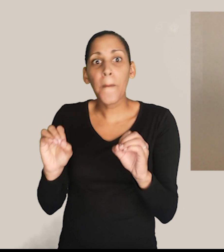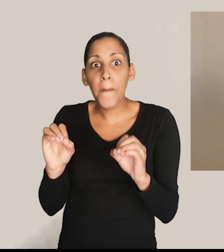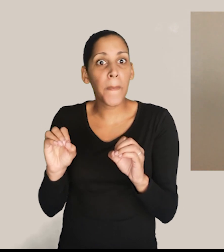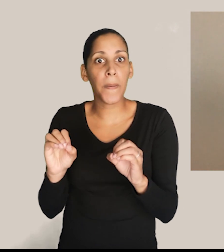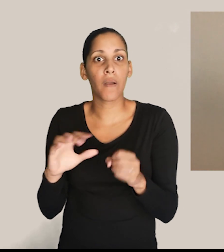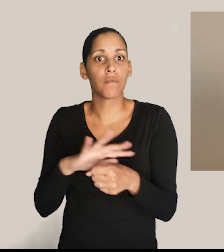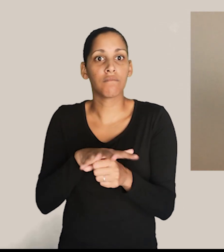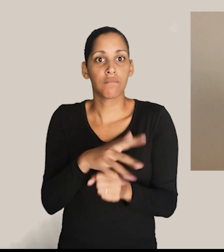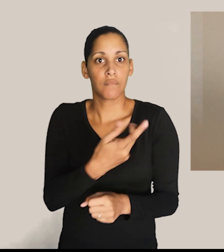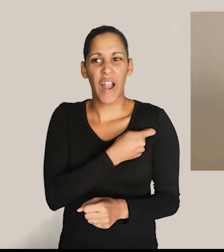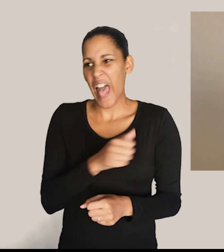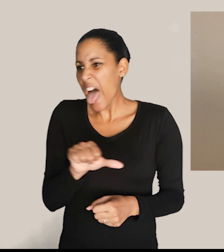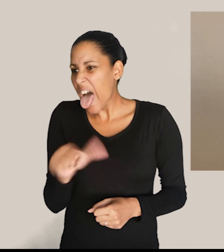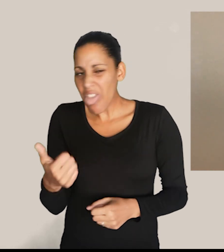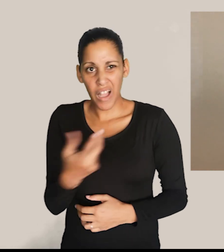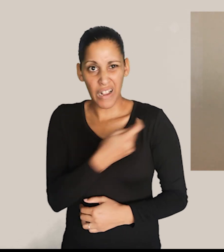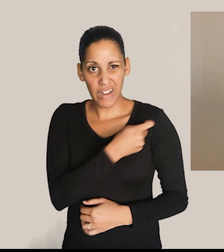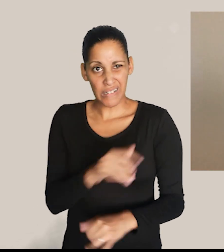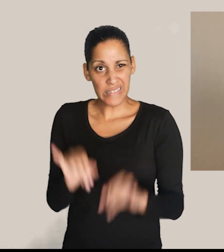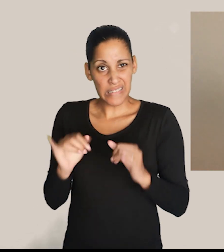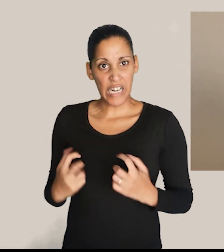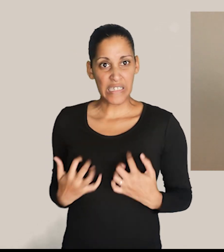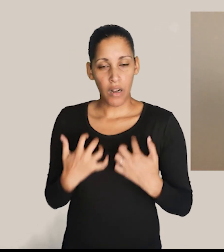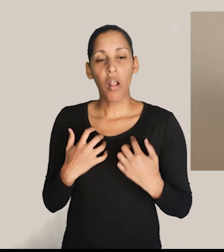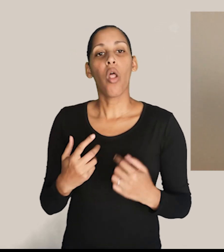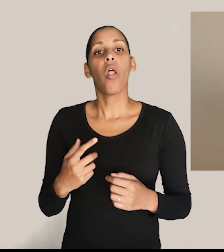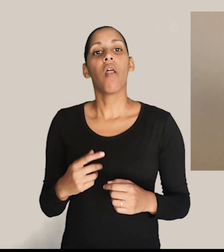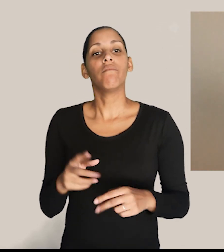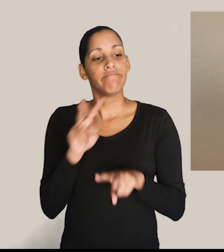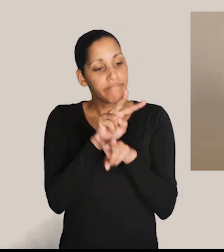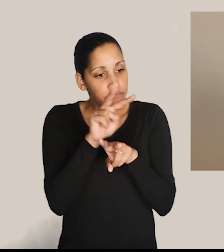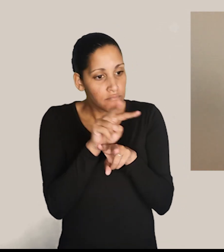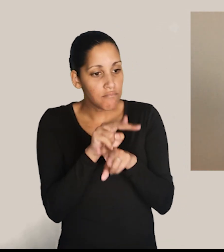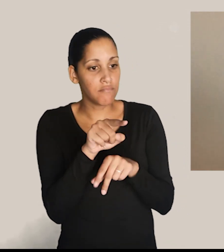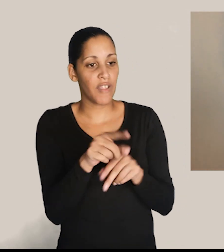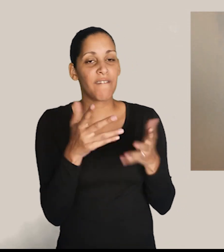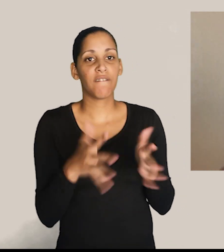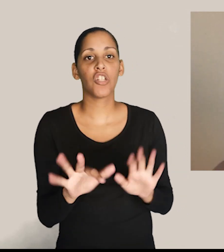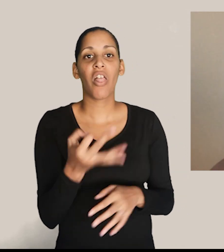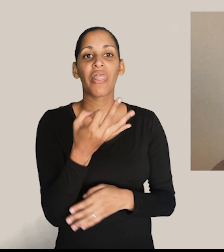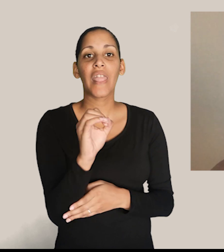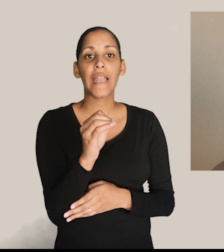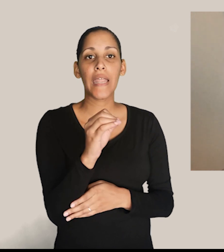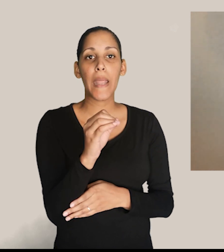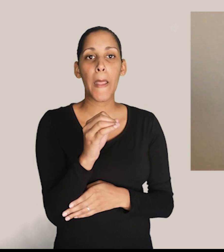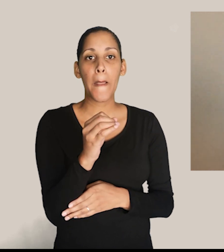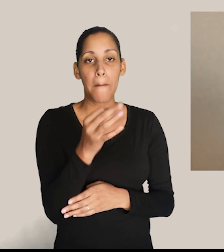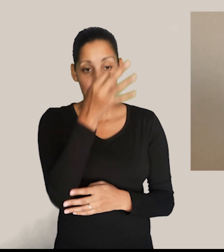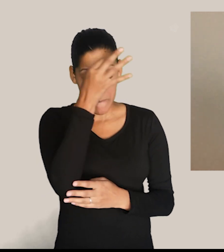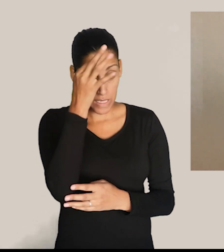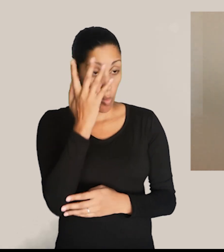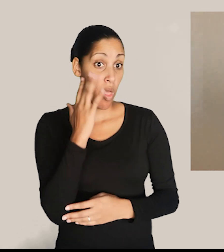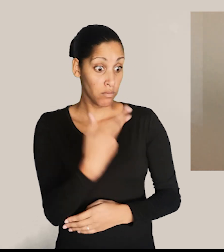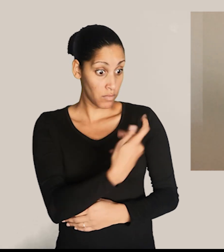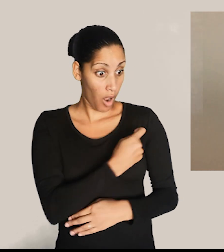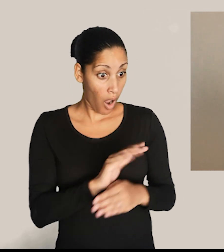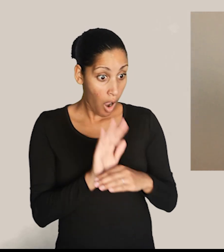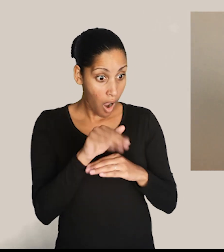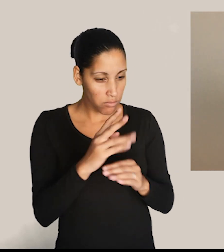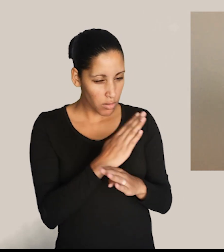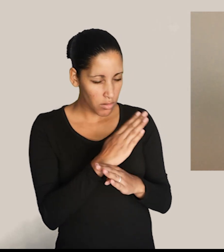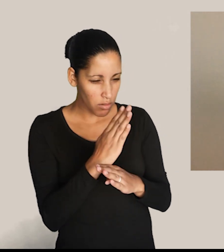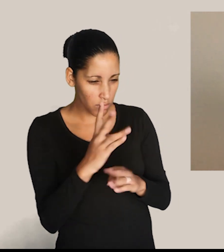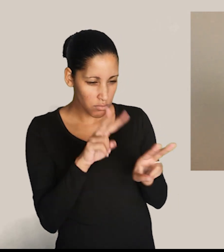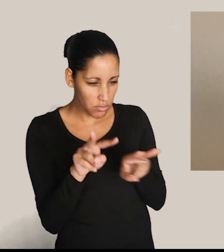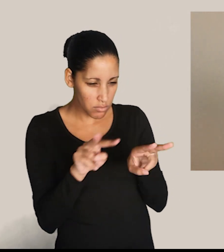vaccines or injectables, you will be monitored mandatorily for 30 minutes after vaccination. In addition, if you don't